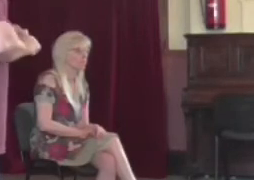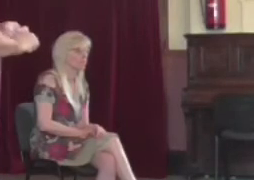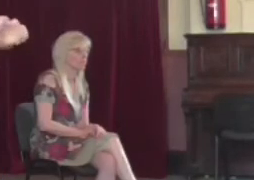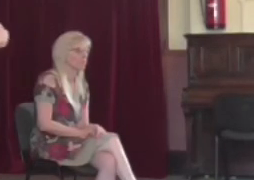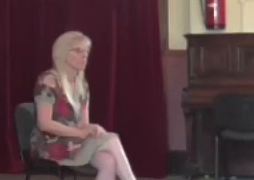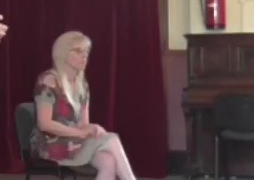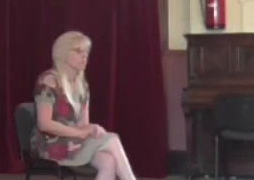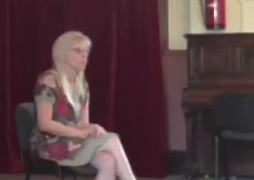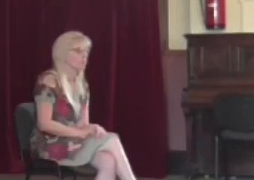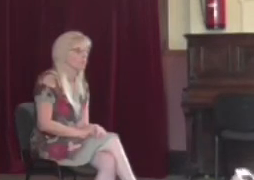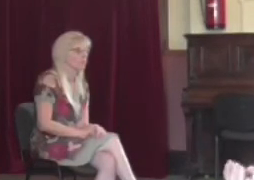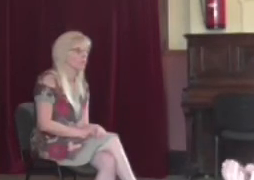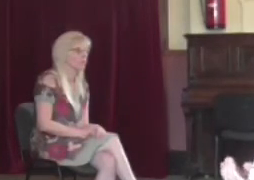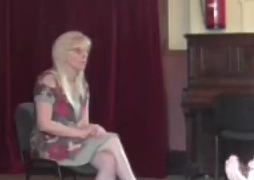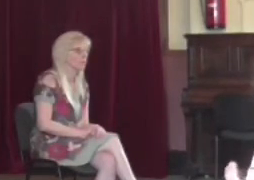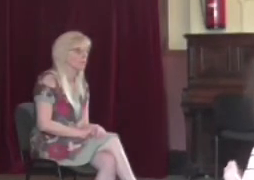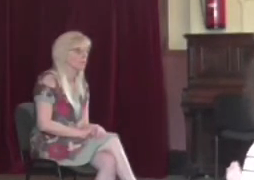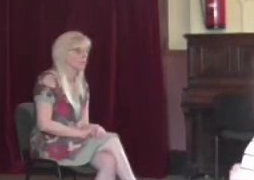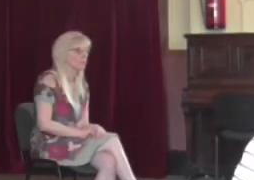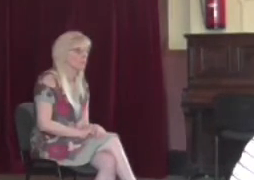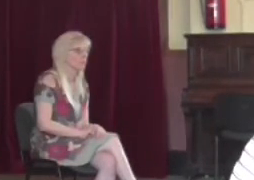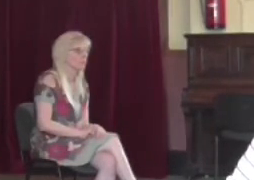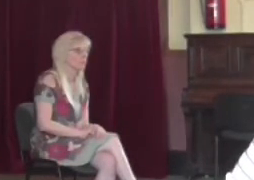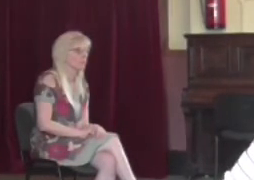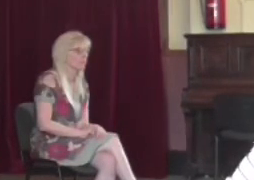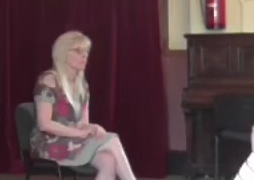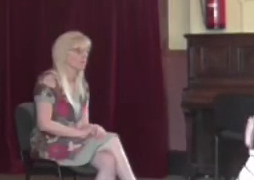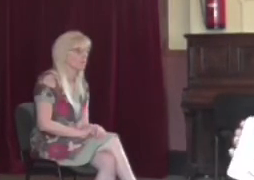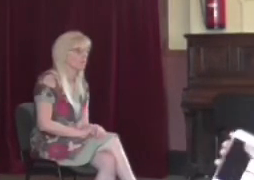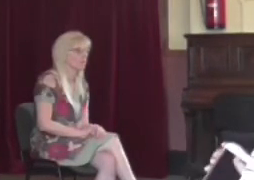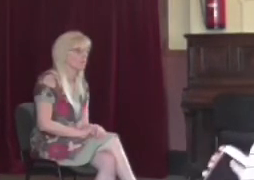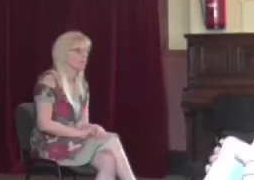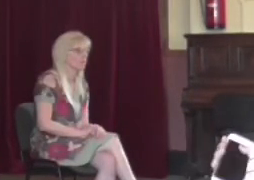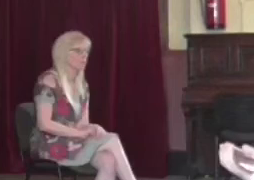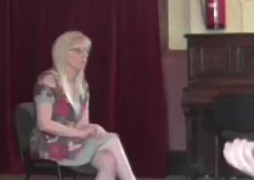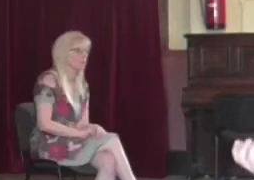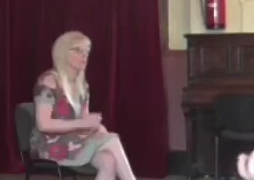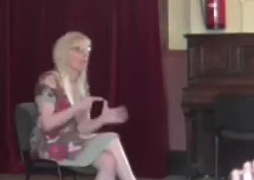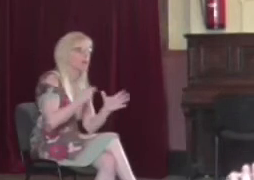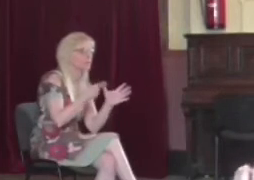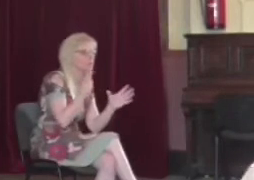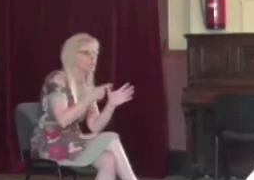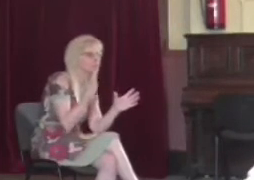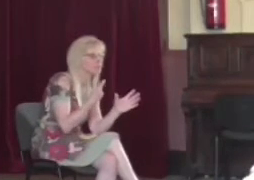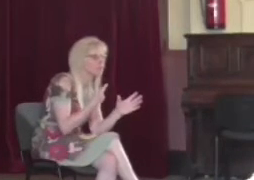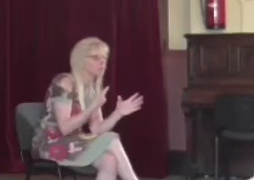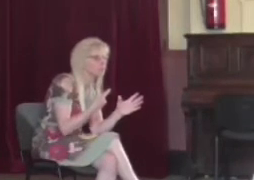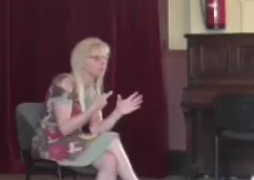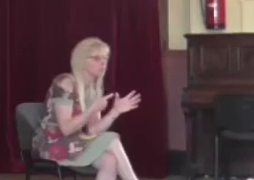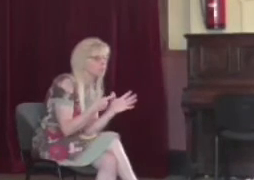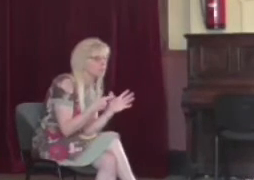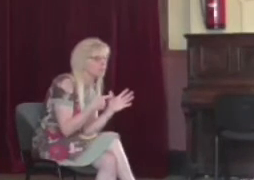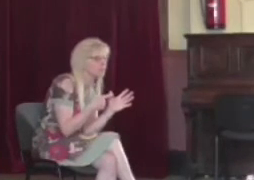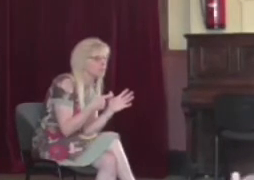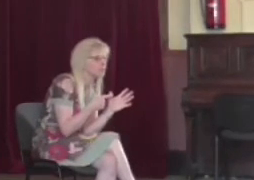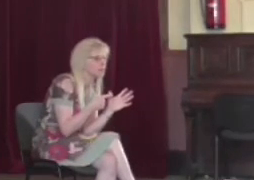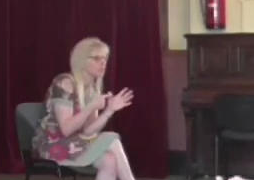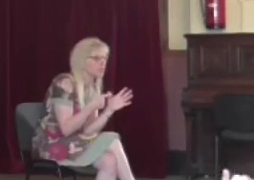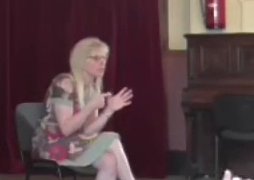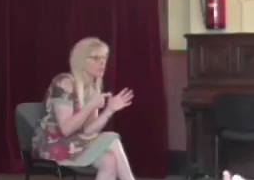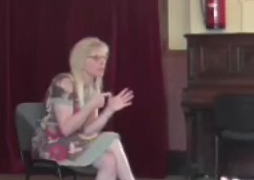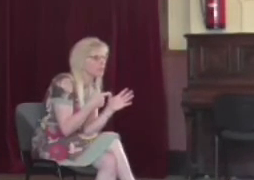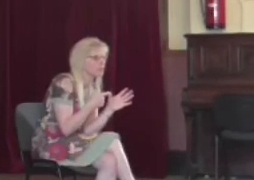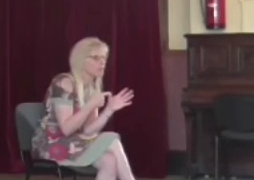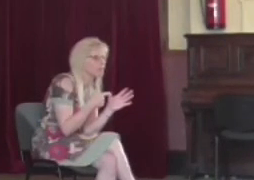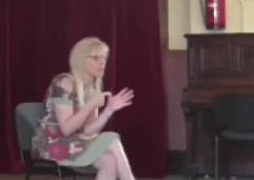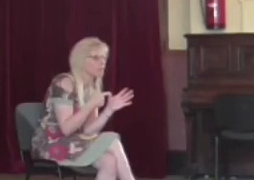I just needed to tell people about Jesus. I didn't need the authority of my church to do that. Because I've got the authority from God. And